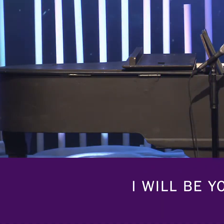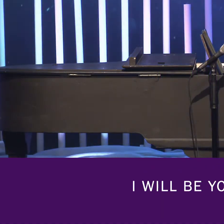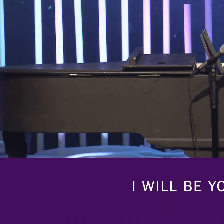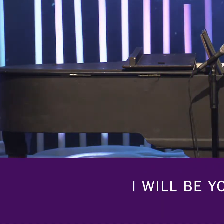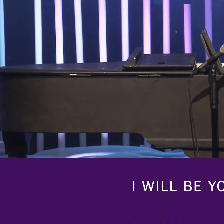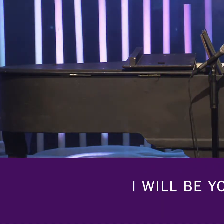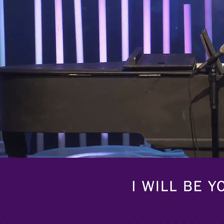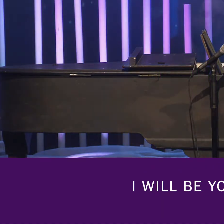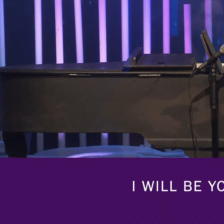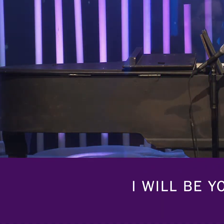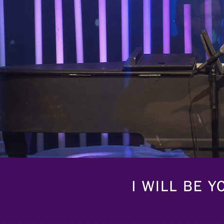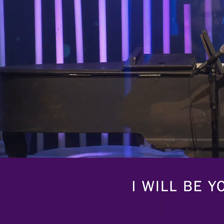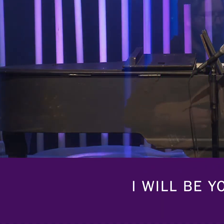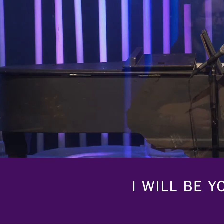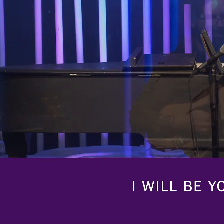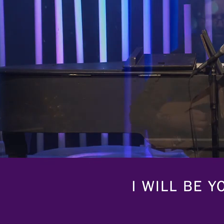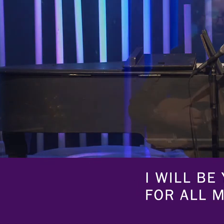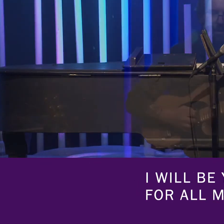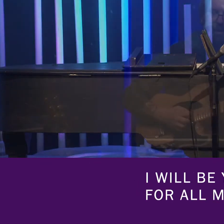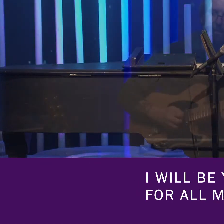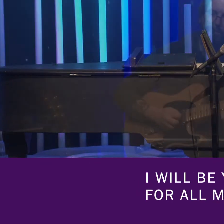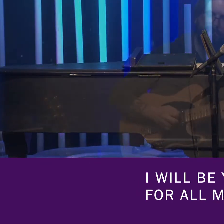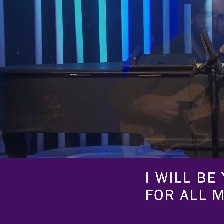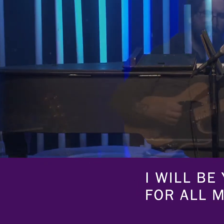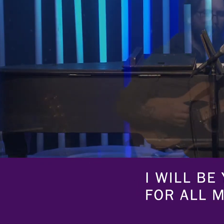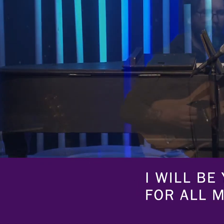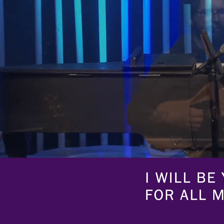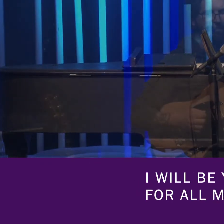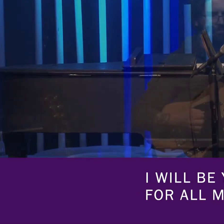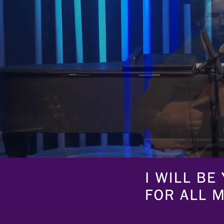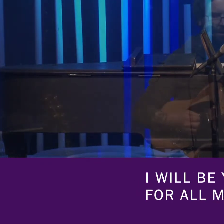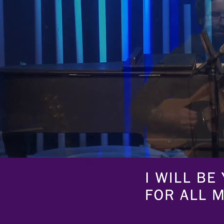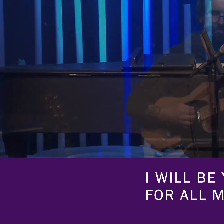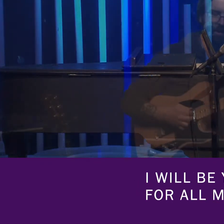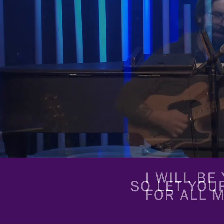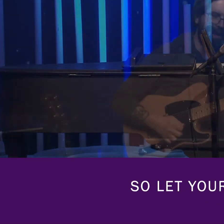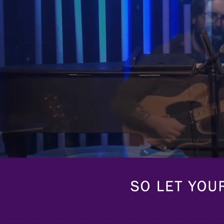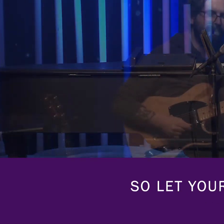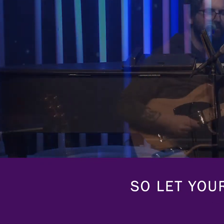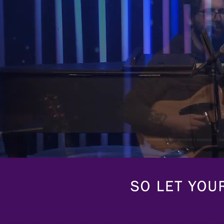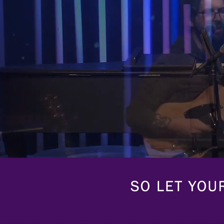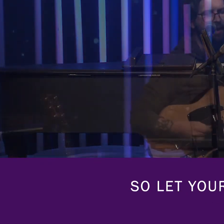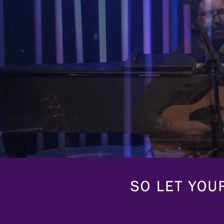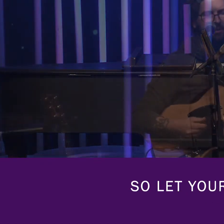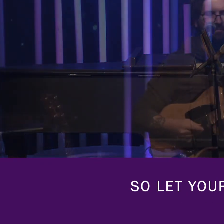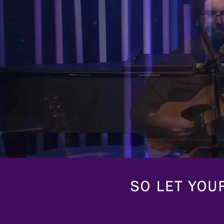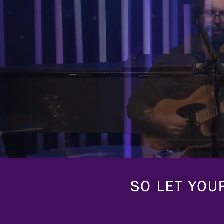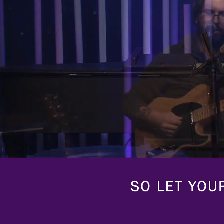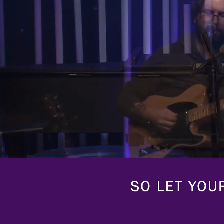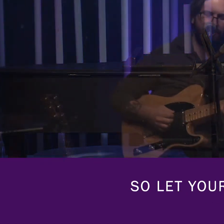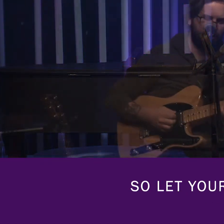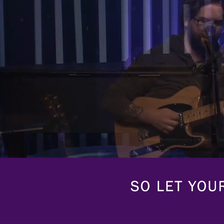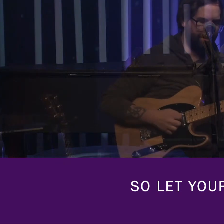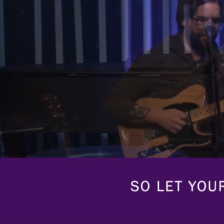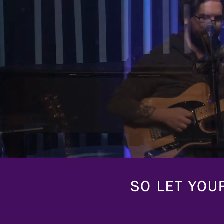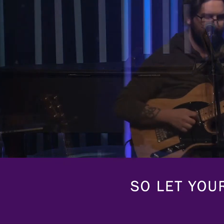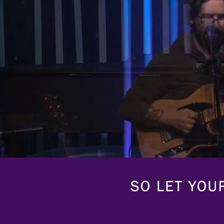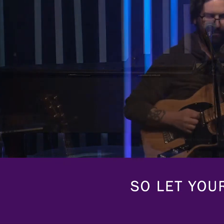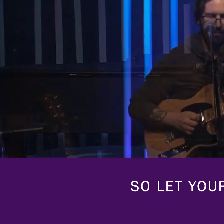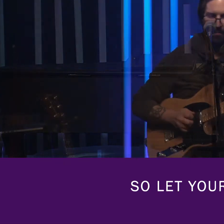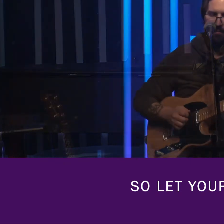I will be yours, oh, I will be yours for all my life. So let your mercy.